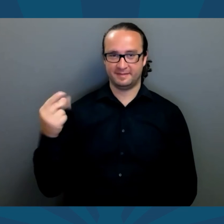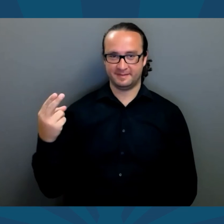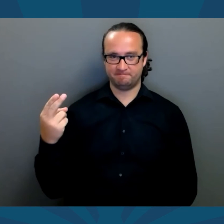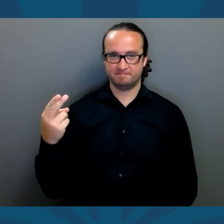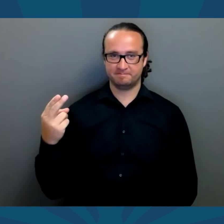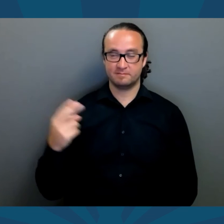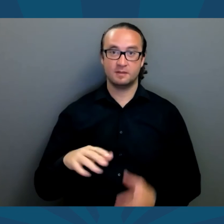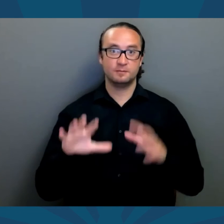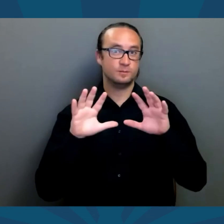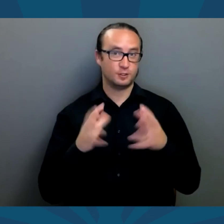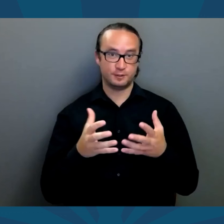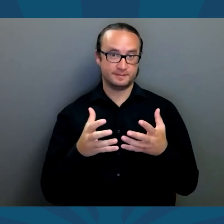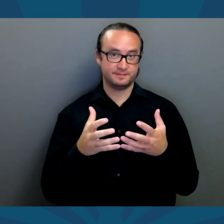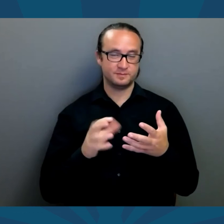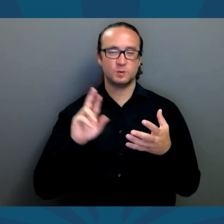Justin Wilmeth,